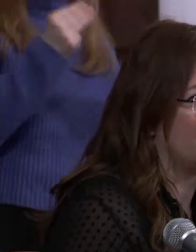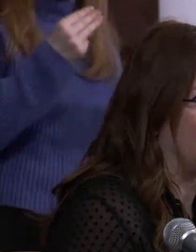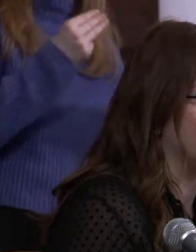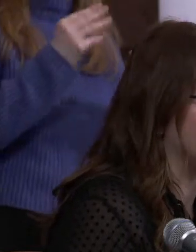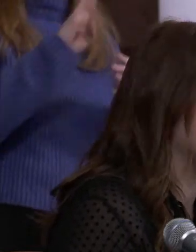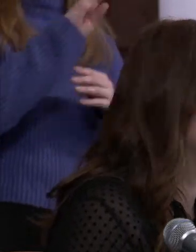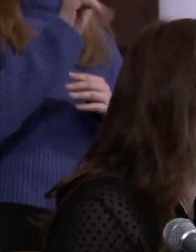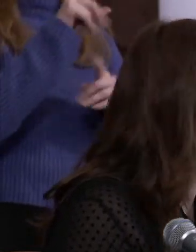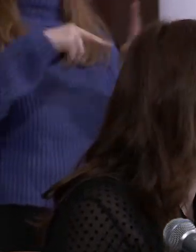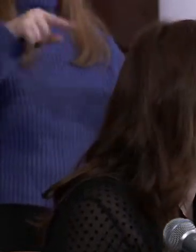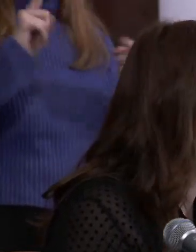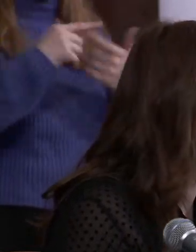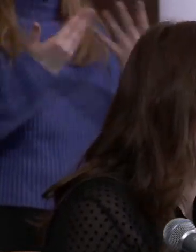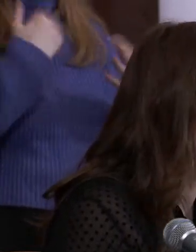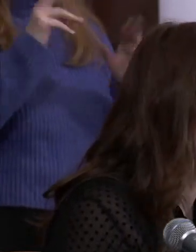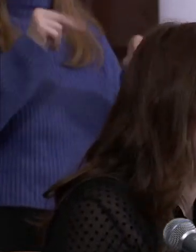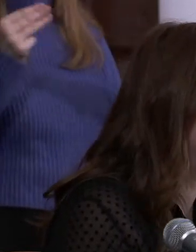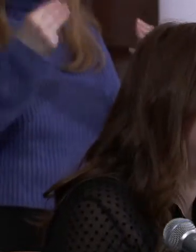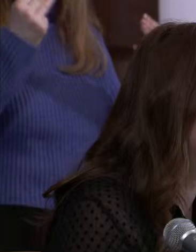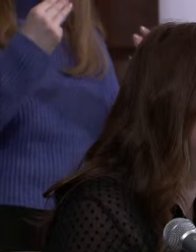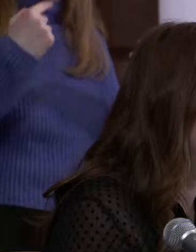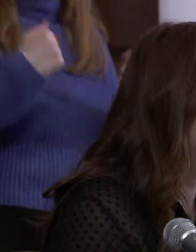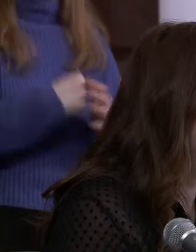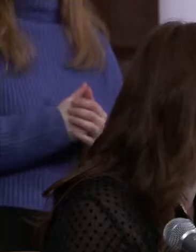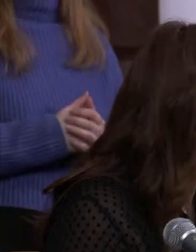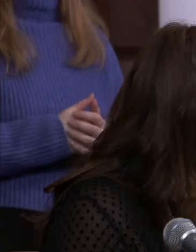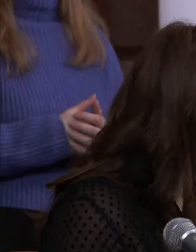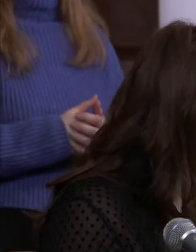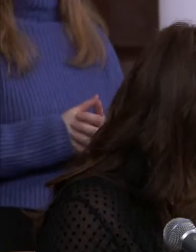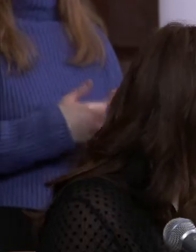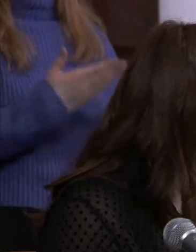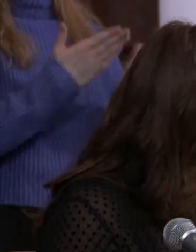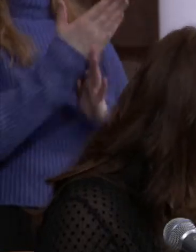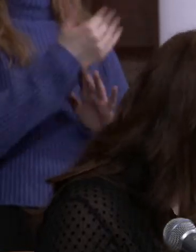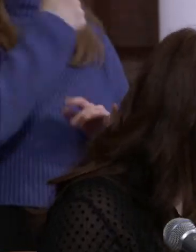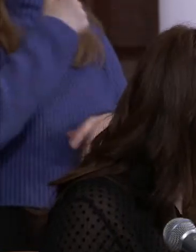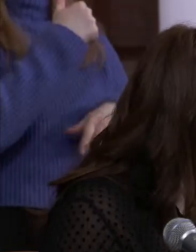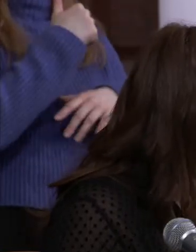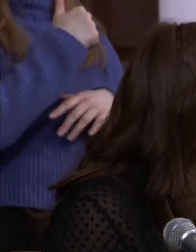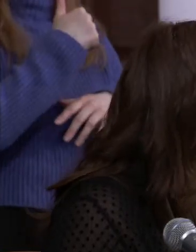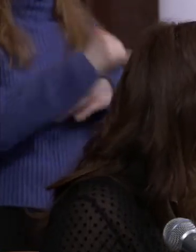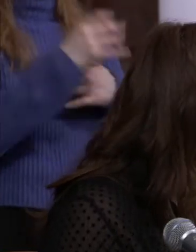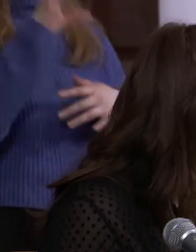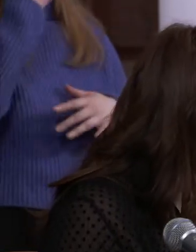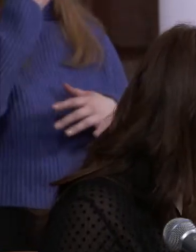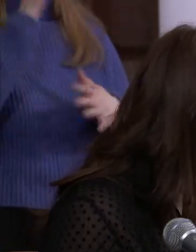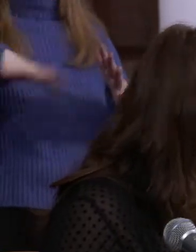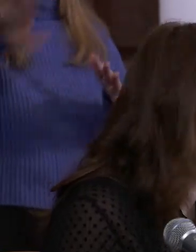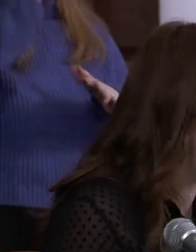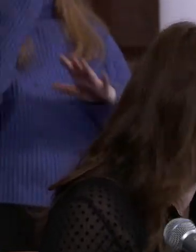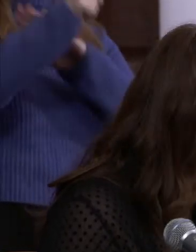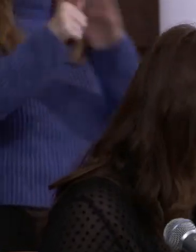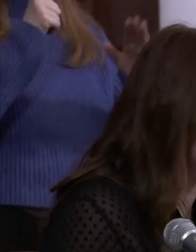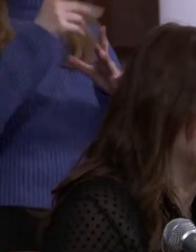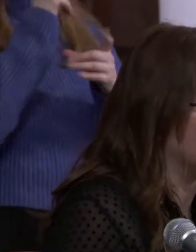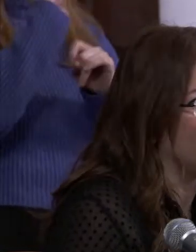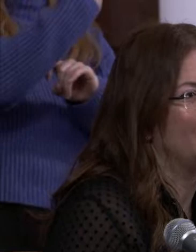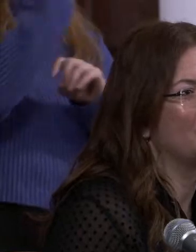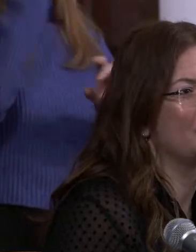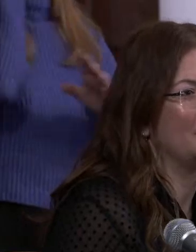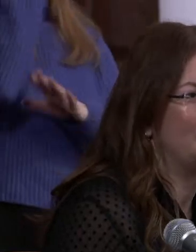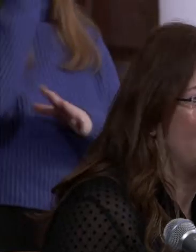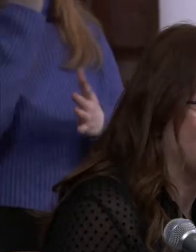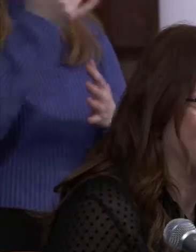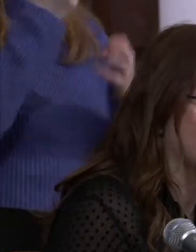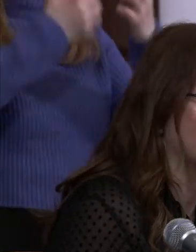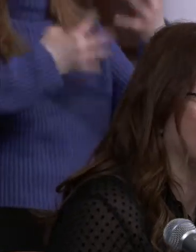and to protect it. And during the first stage, when we heard all the experts speak and present all the